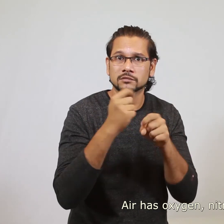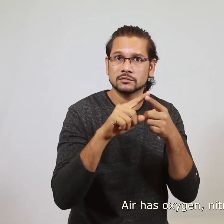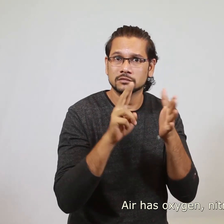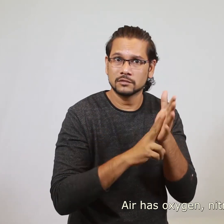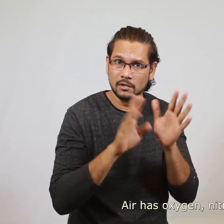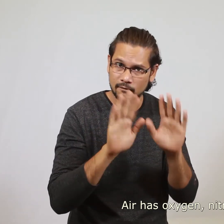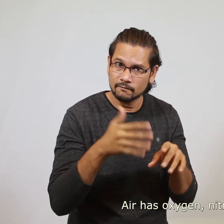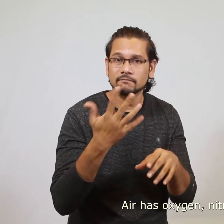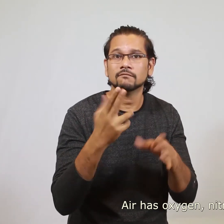nitrogen,